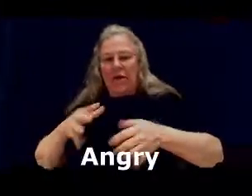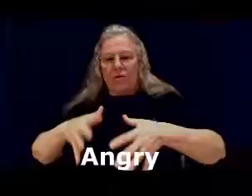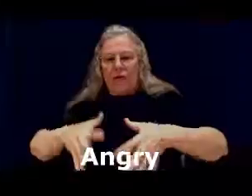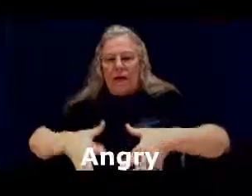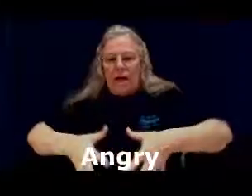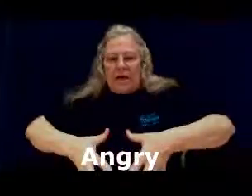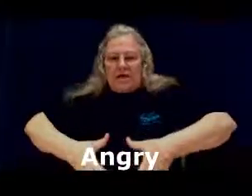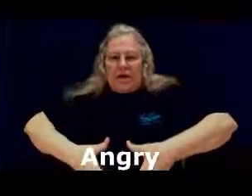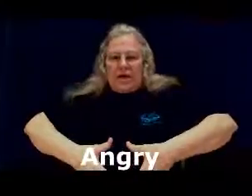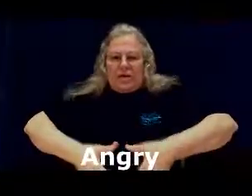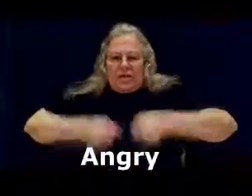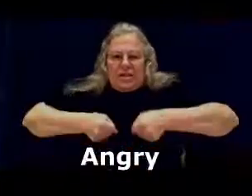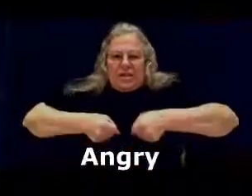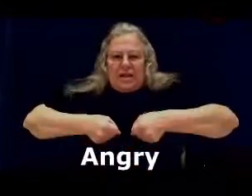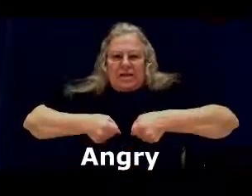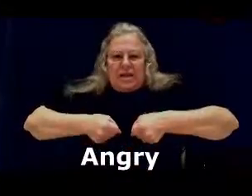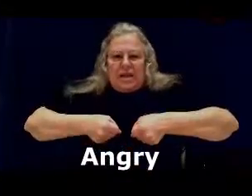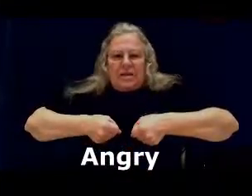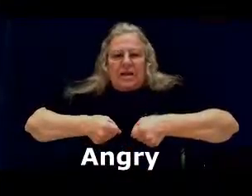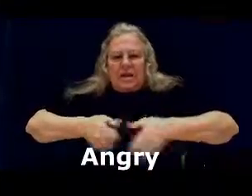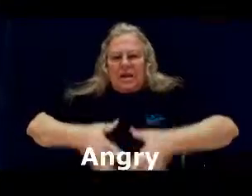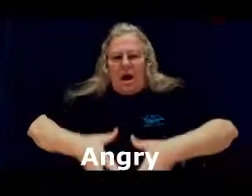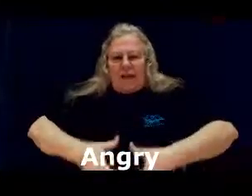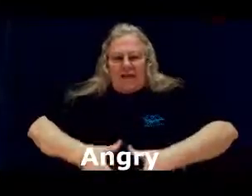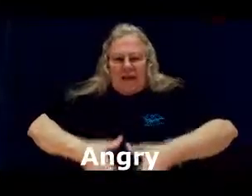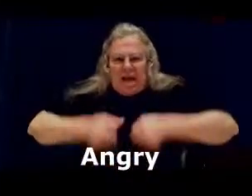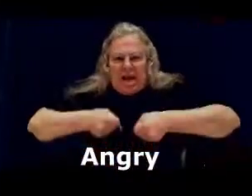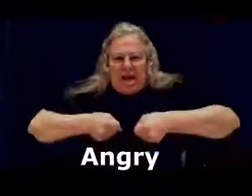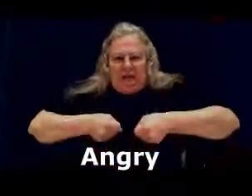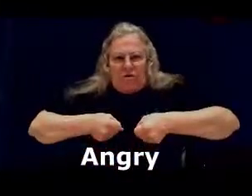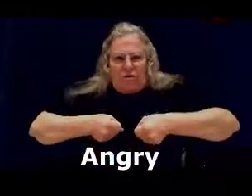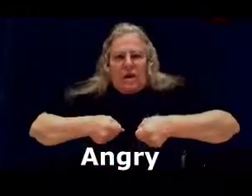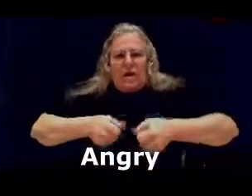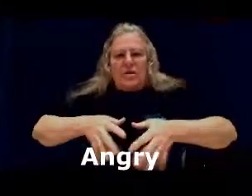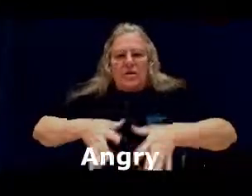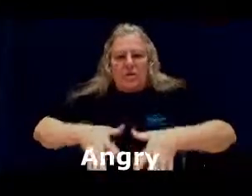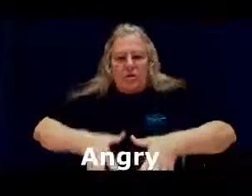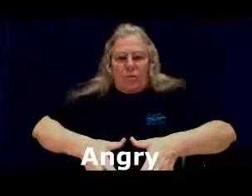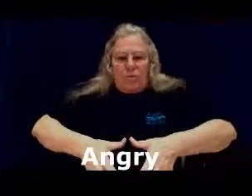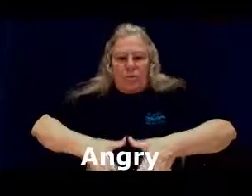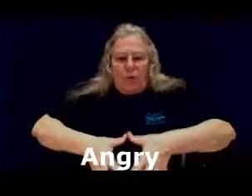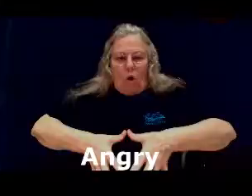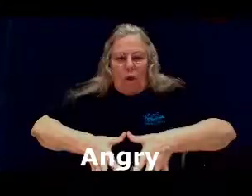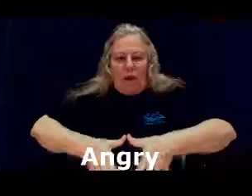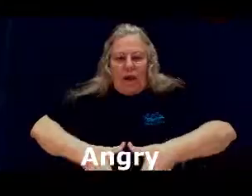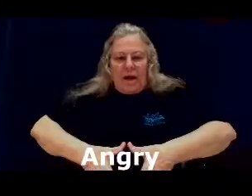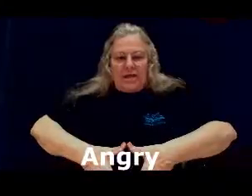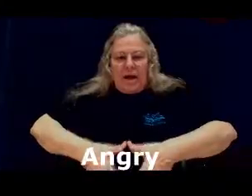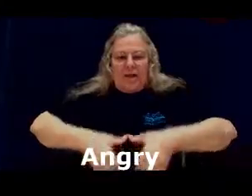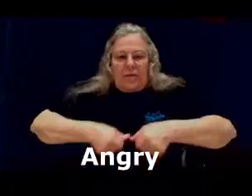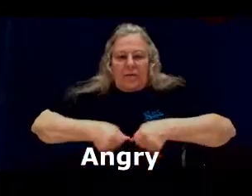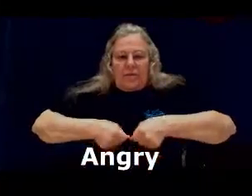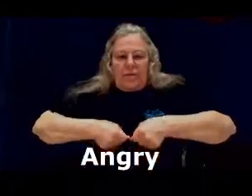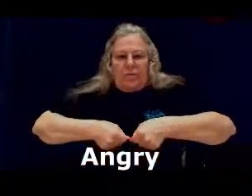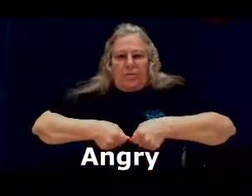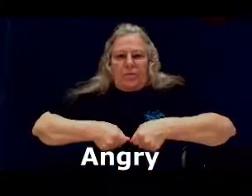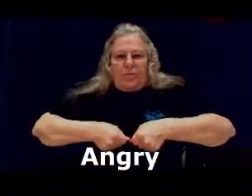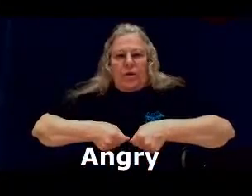Angry. It's like your insides are into knots. Angry. So you open hands and then pull them into